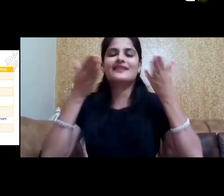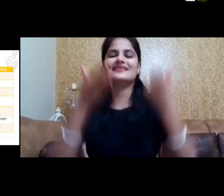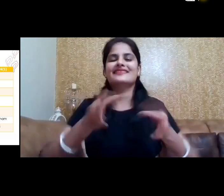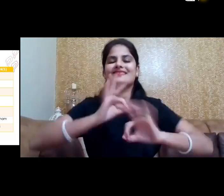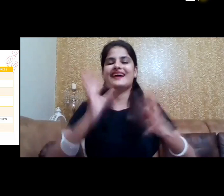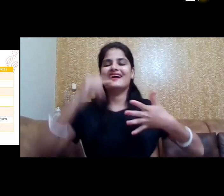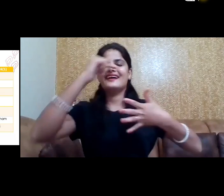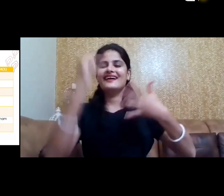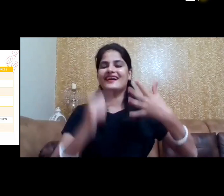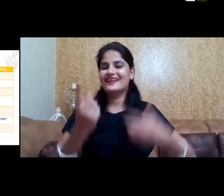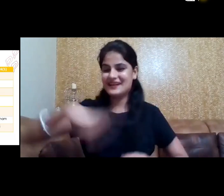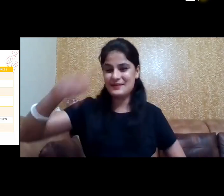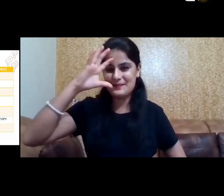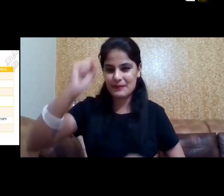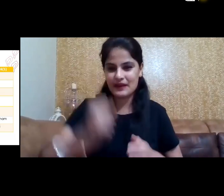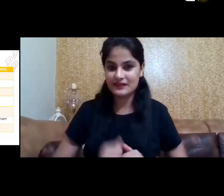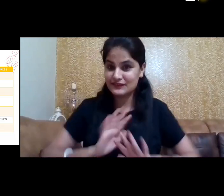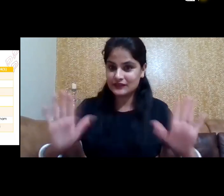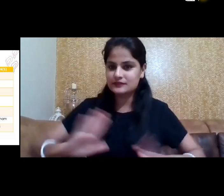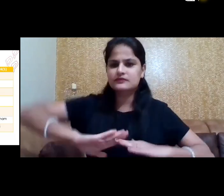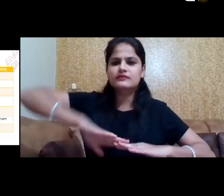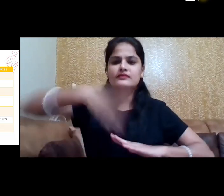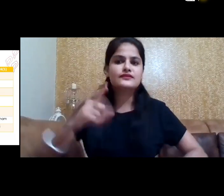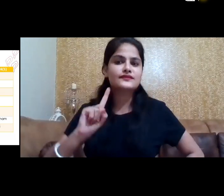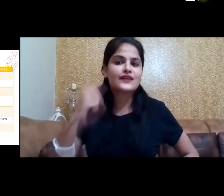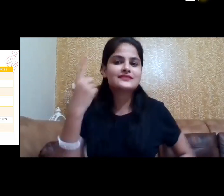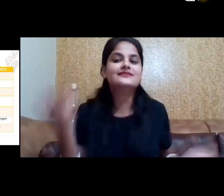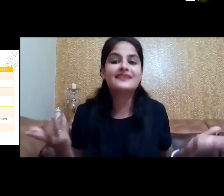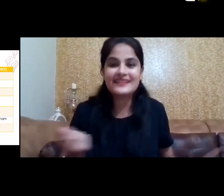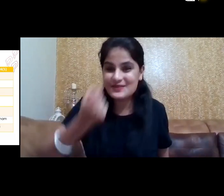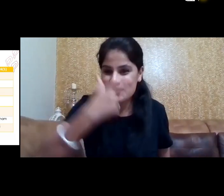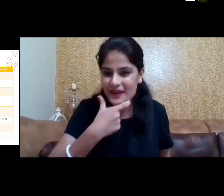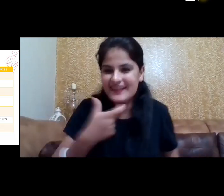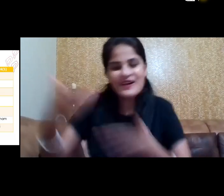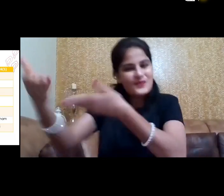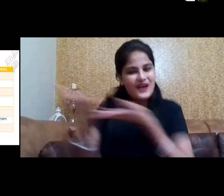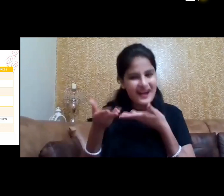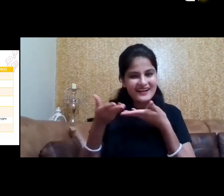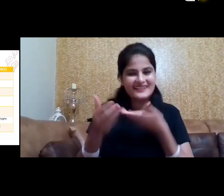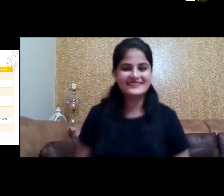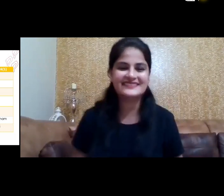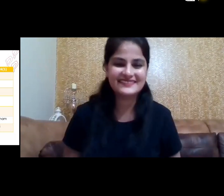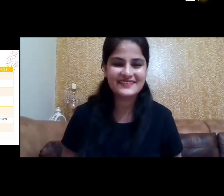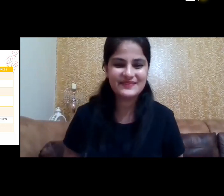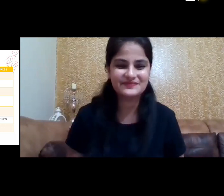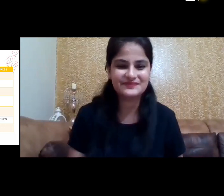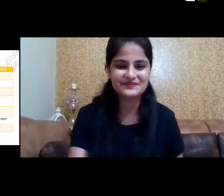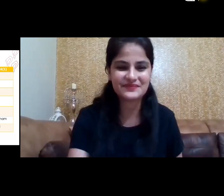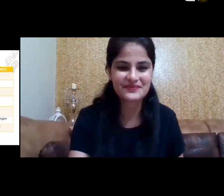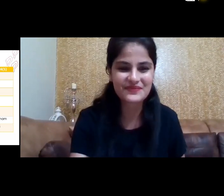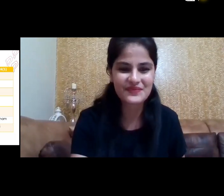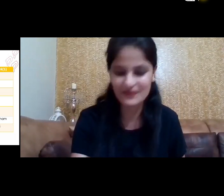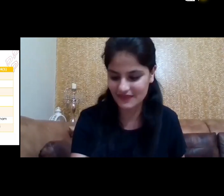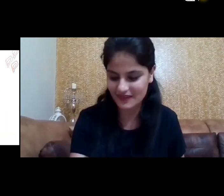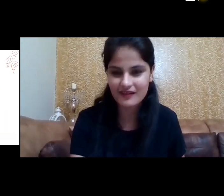event. So this is the agenda of today's workshop. So moving on, what's first? Head and heart.